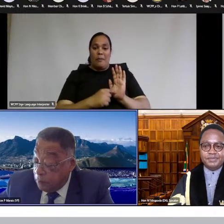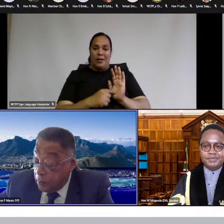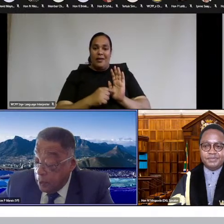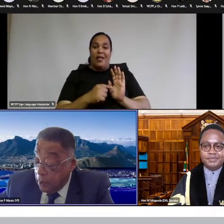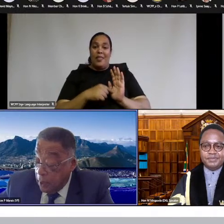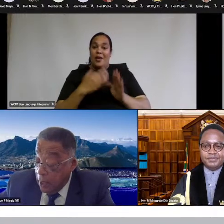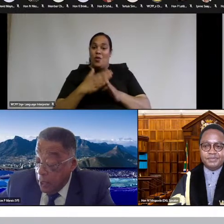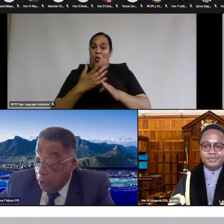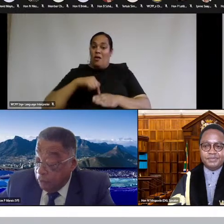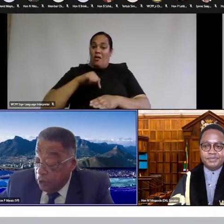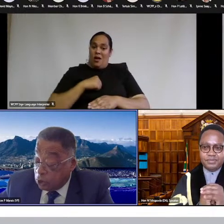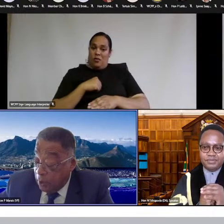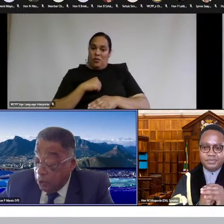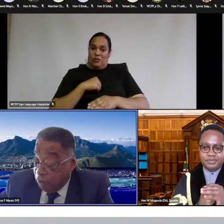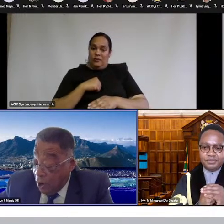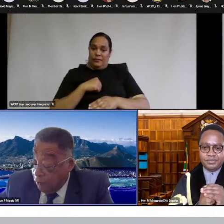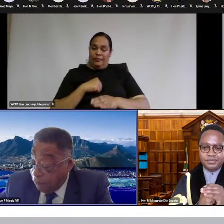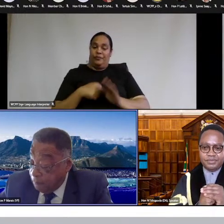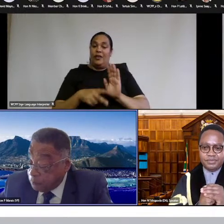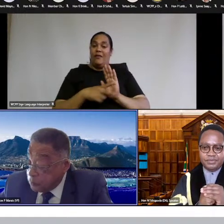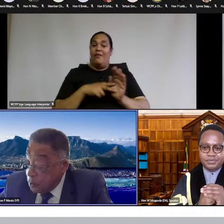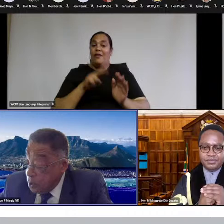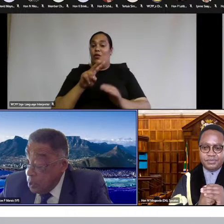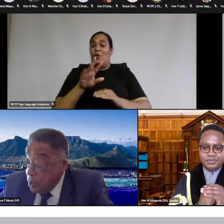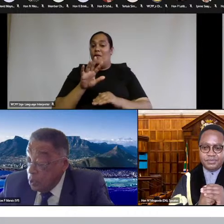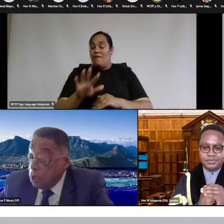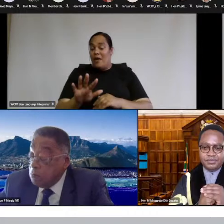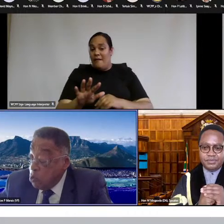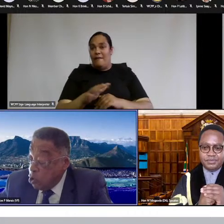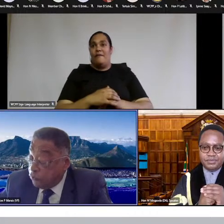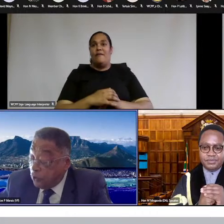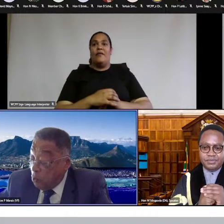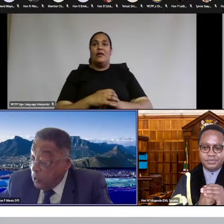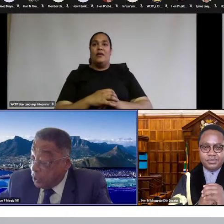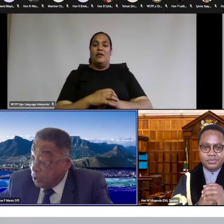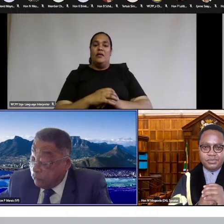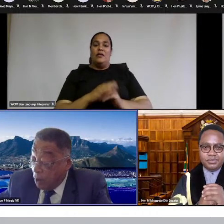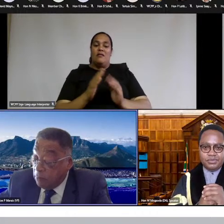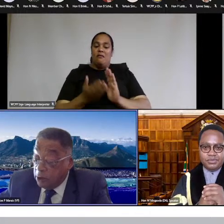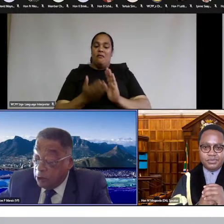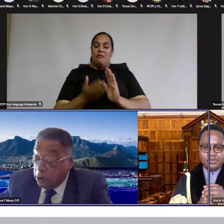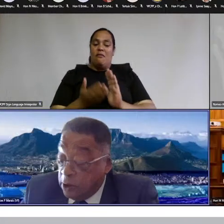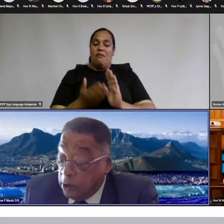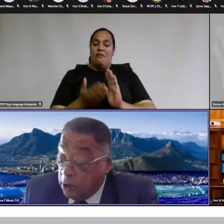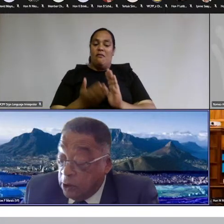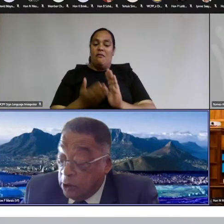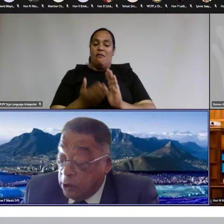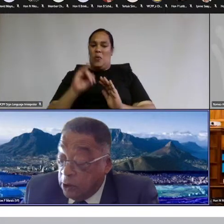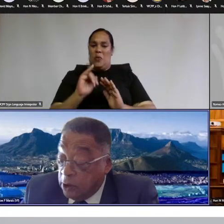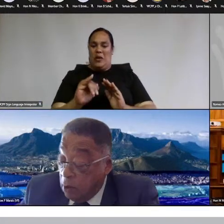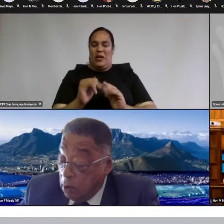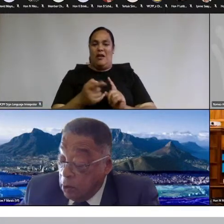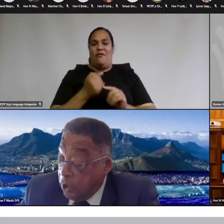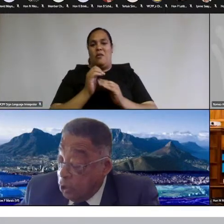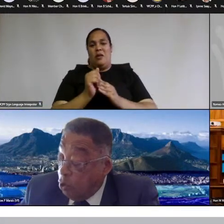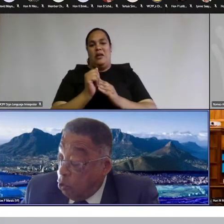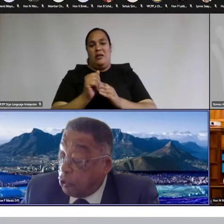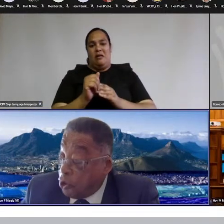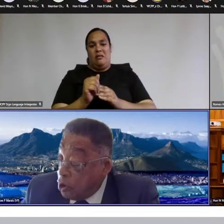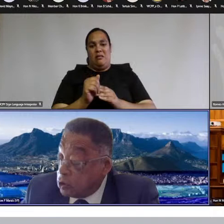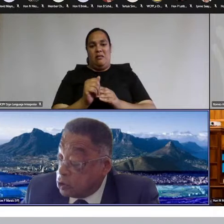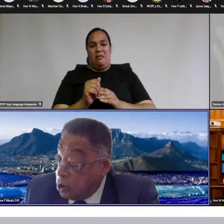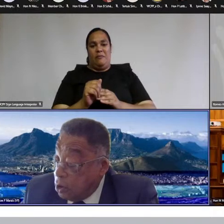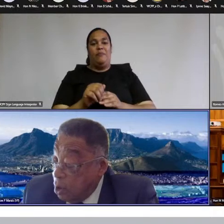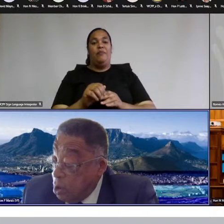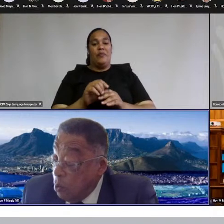our job. And verse 25, remove the wicked from leadership.